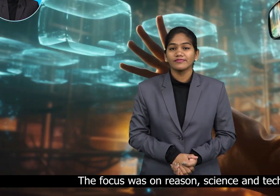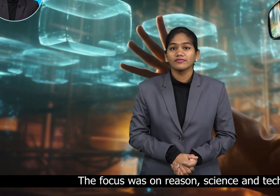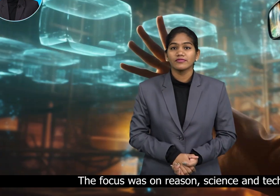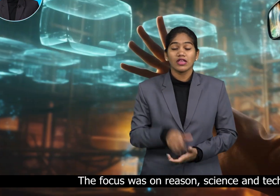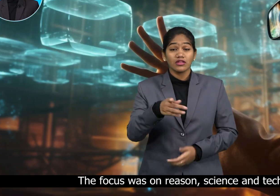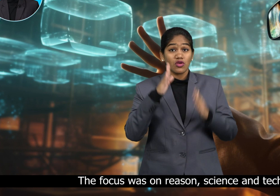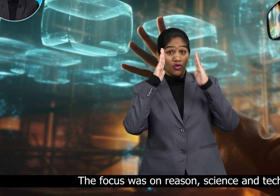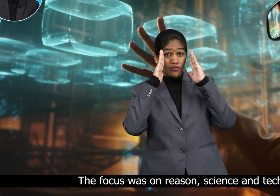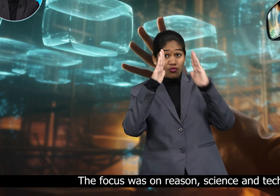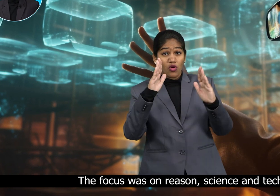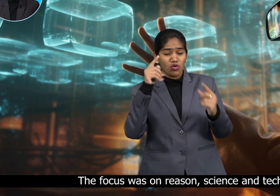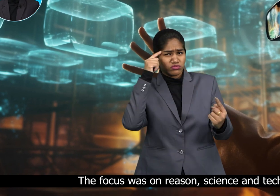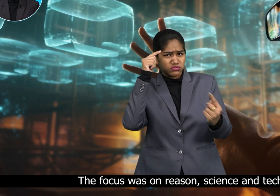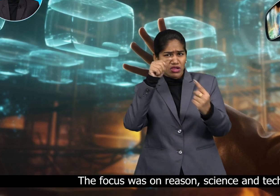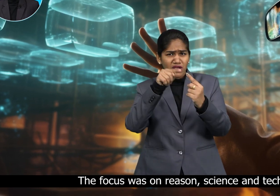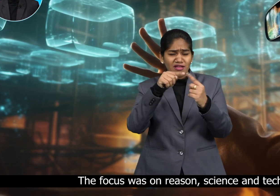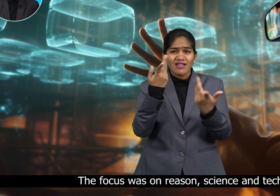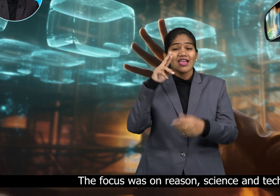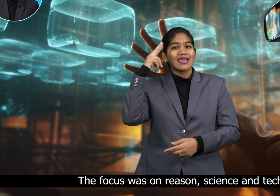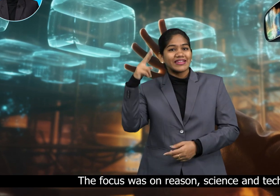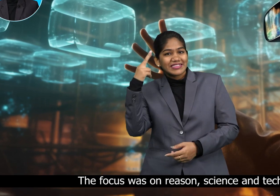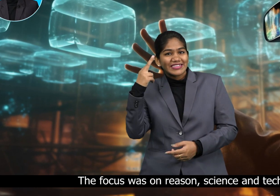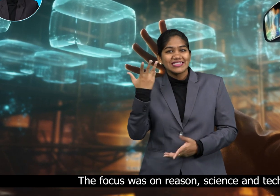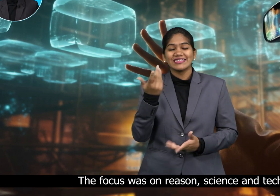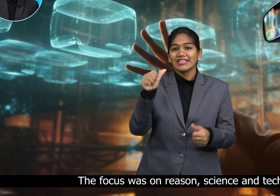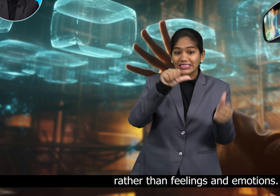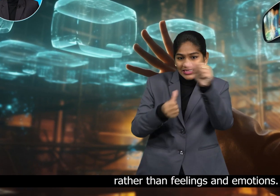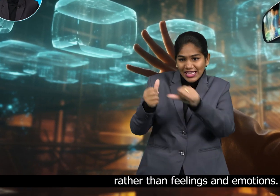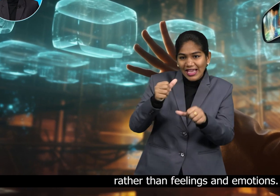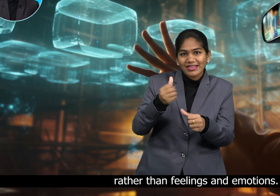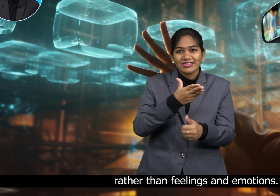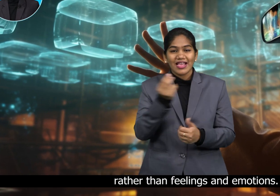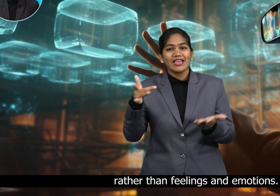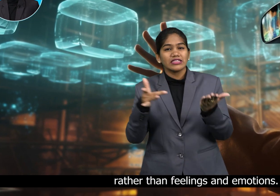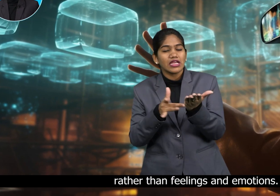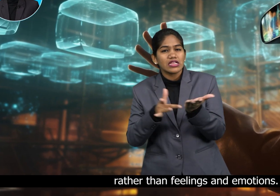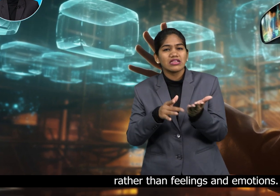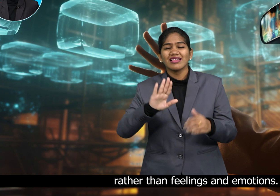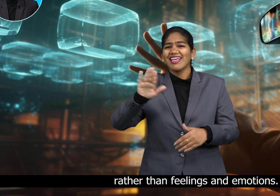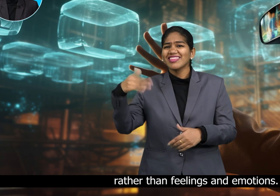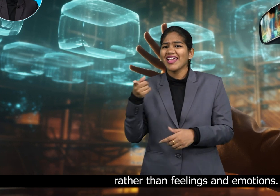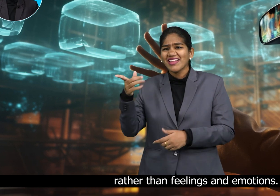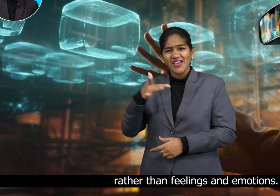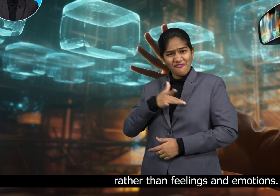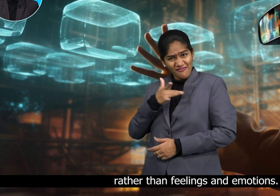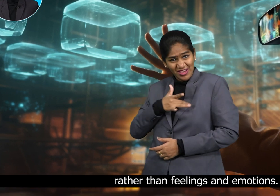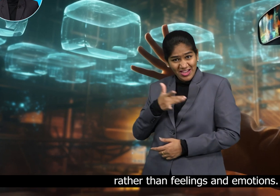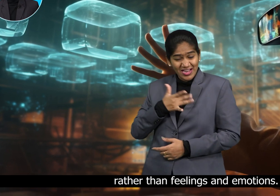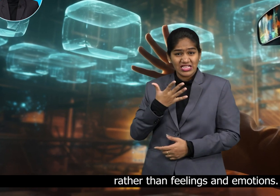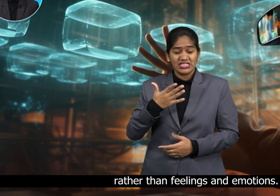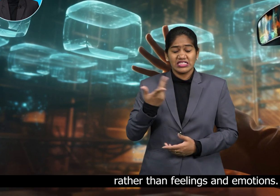The focus was on reason, science and technology rather than feelings and emotions.